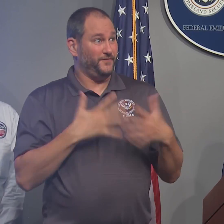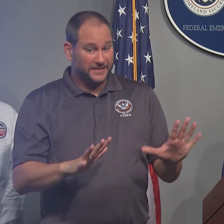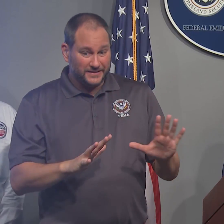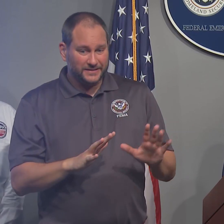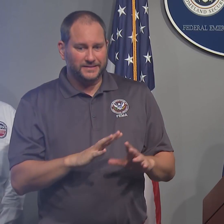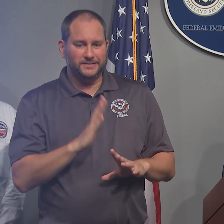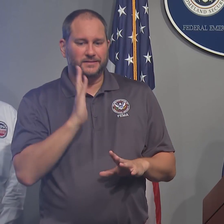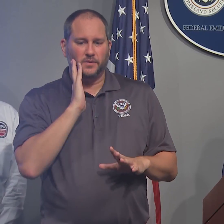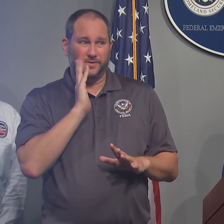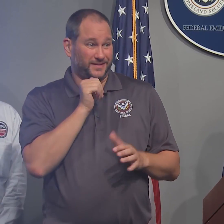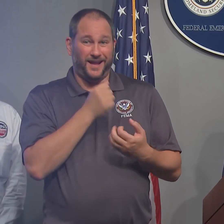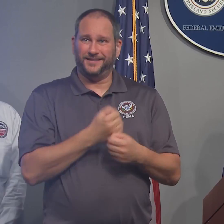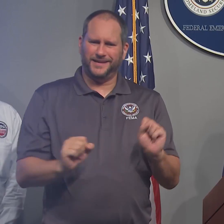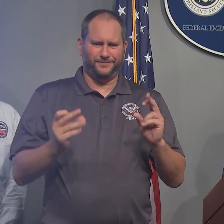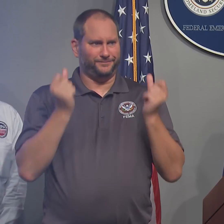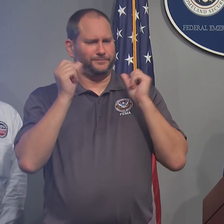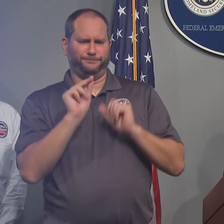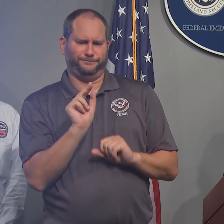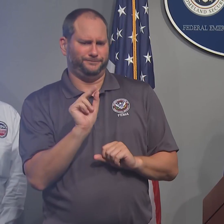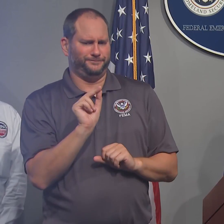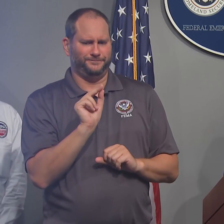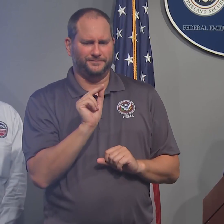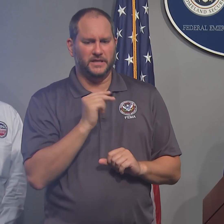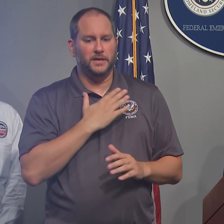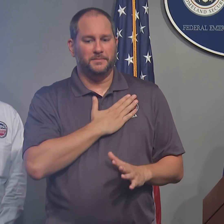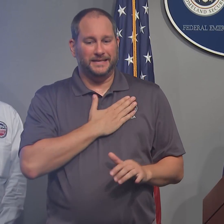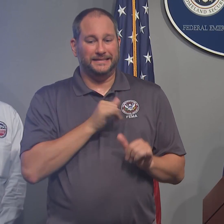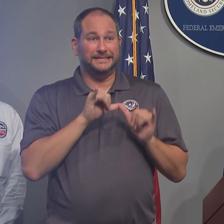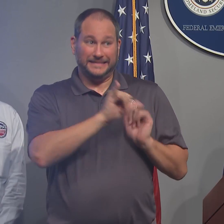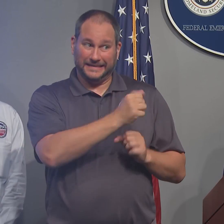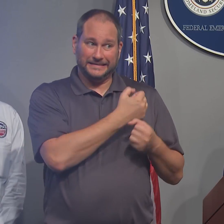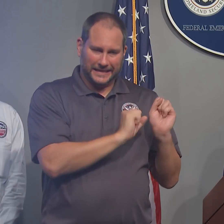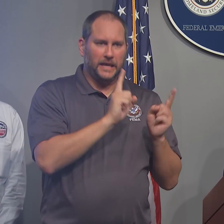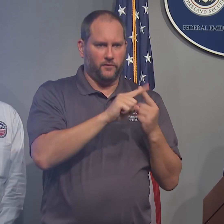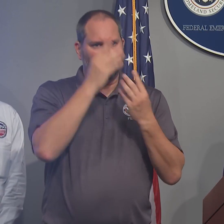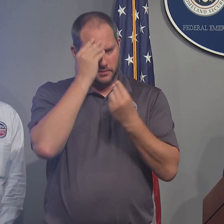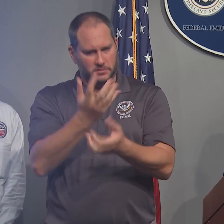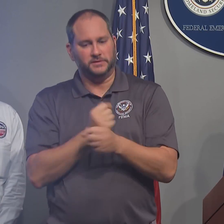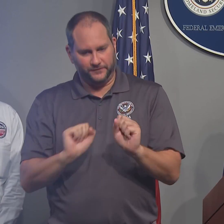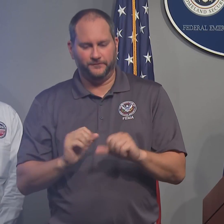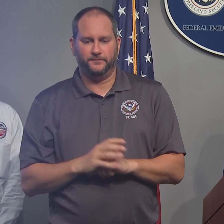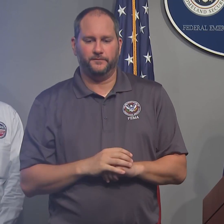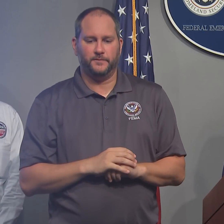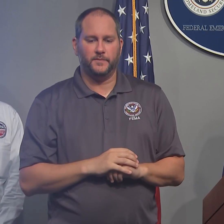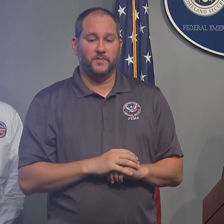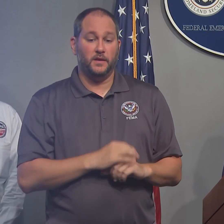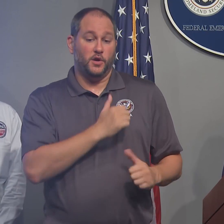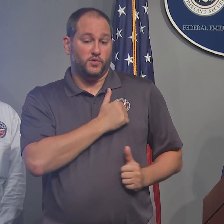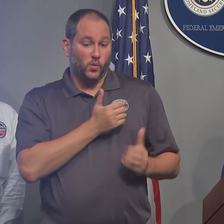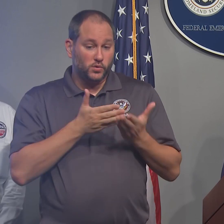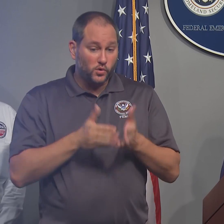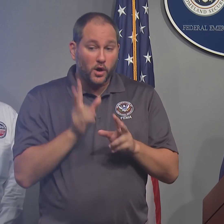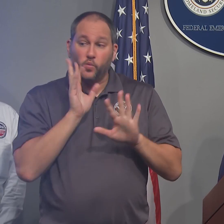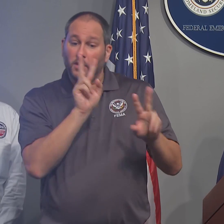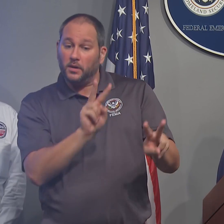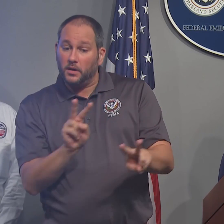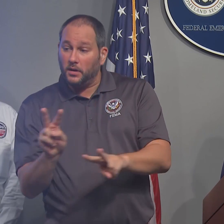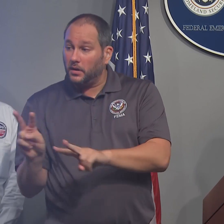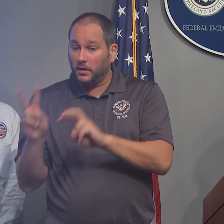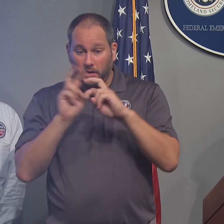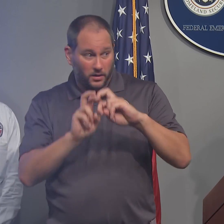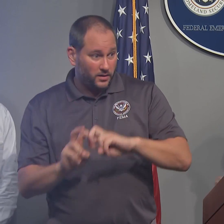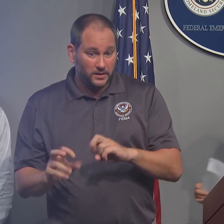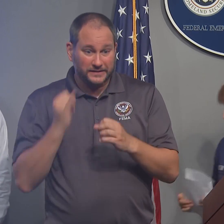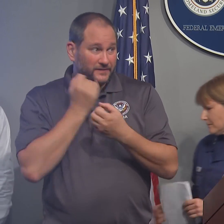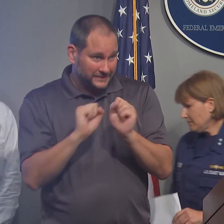hazardous, so please stay in a safe location while Coast Guard and other partners assess the damage and let you know when it's safe to do so. Thank you.